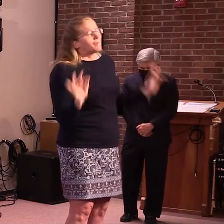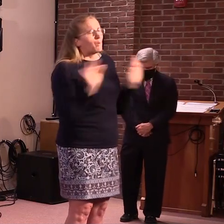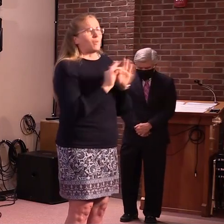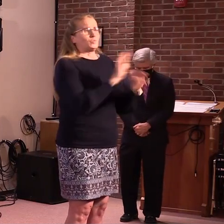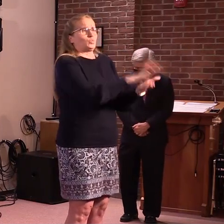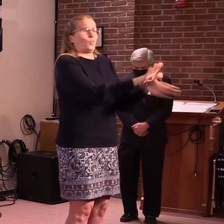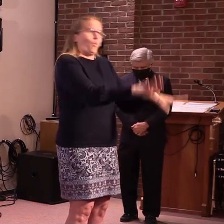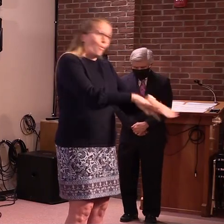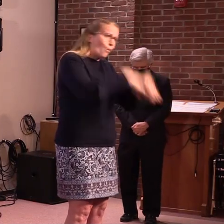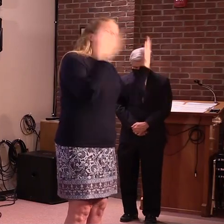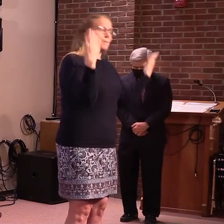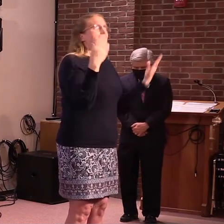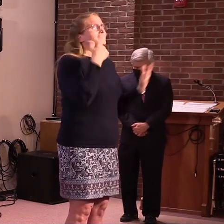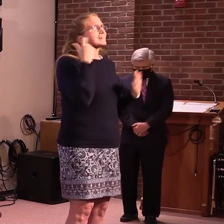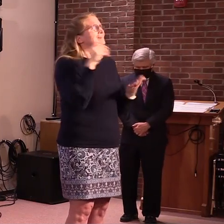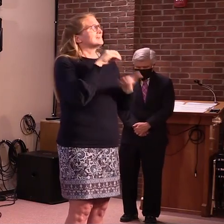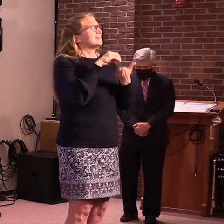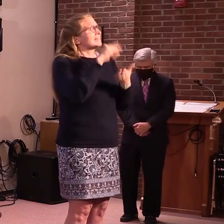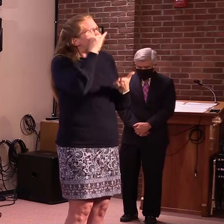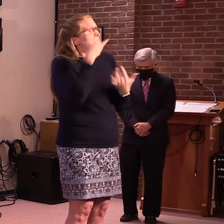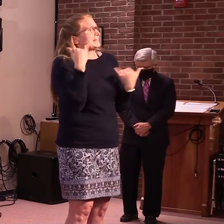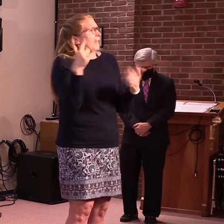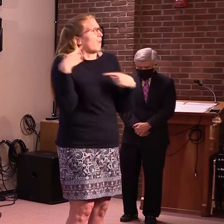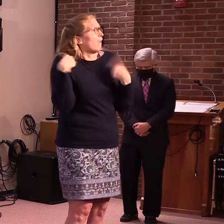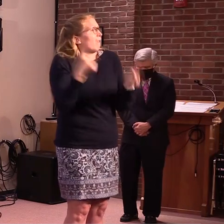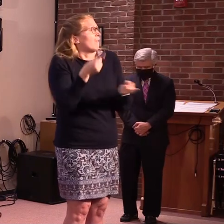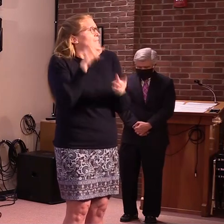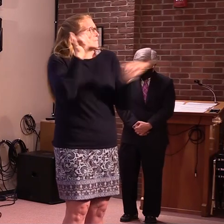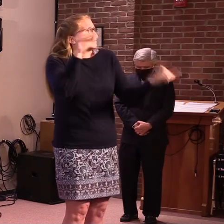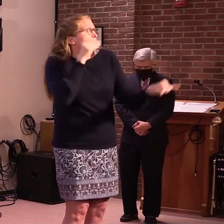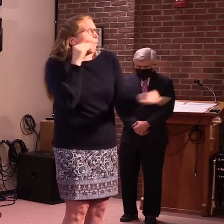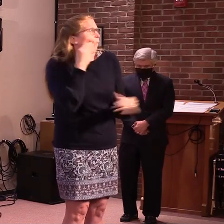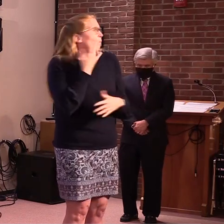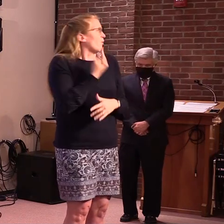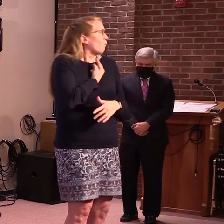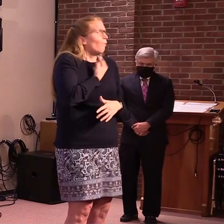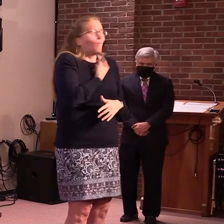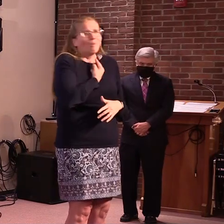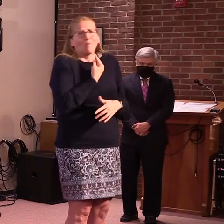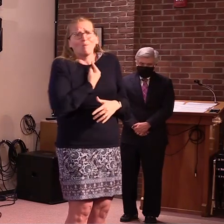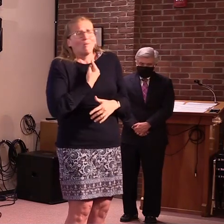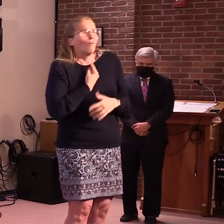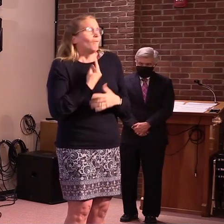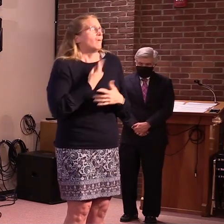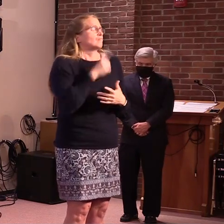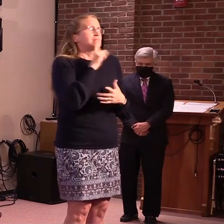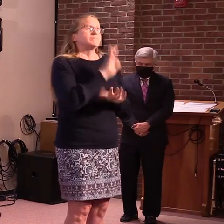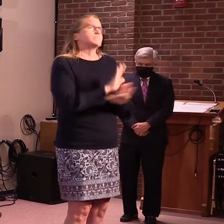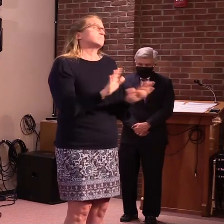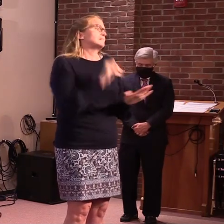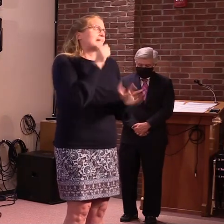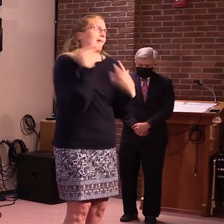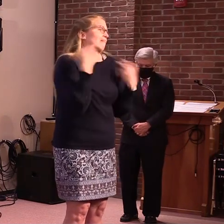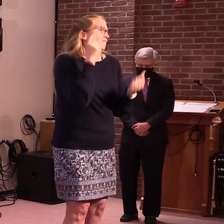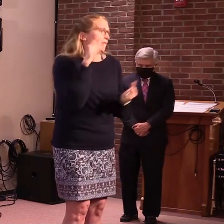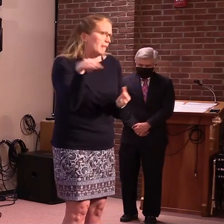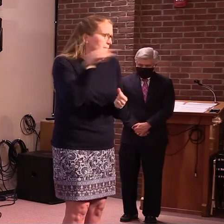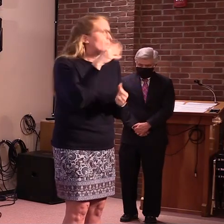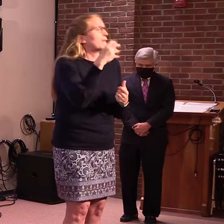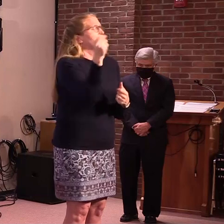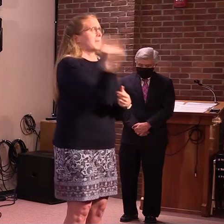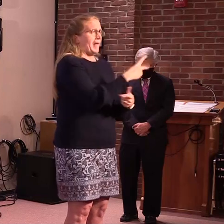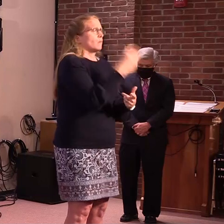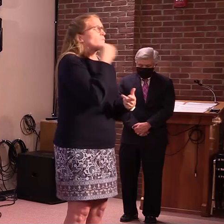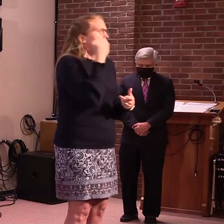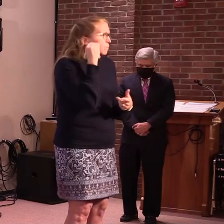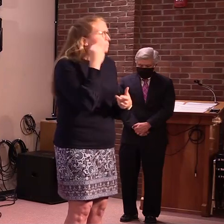address their social, emotional, and educational needs, while at the same time getting back to the normal routines and community activities that characterize our way of